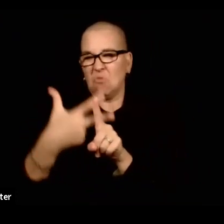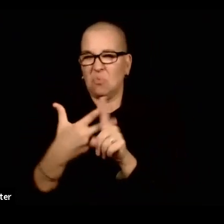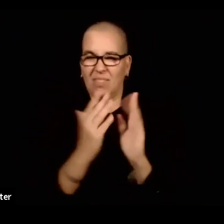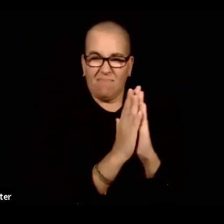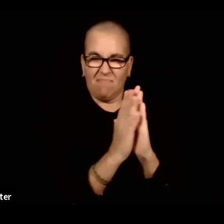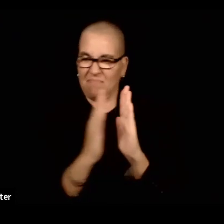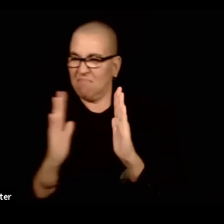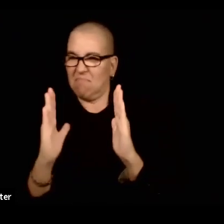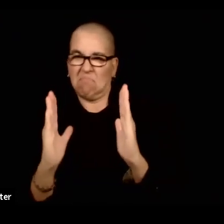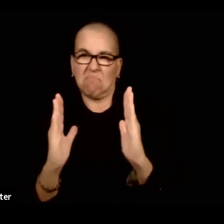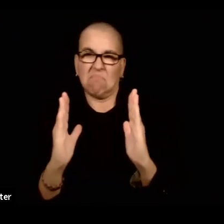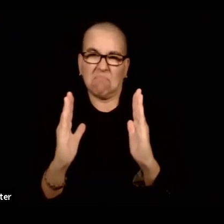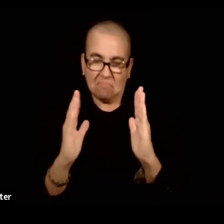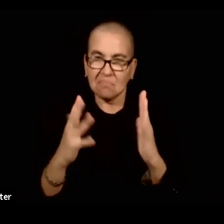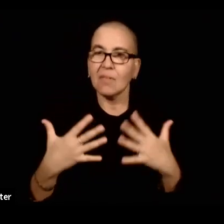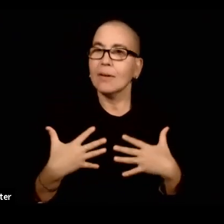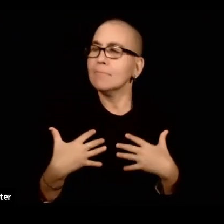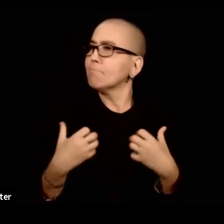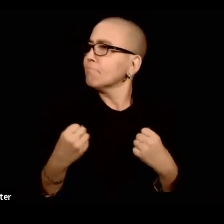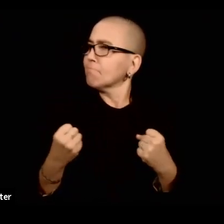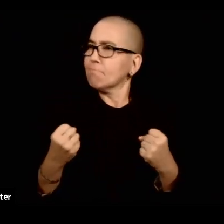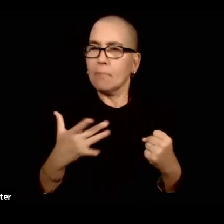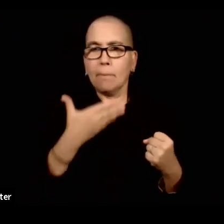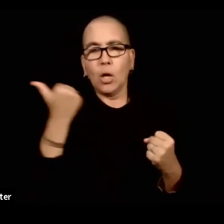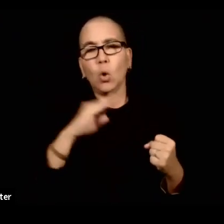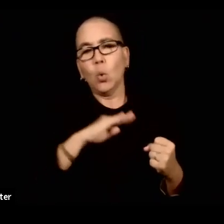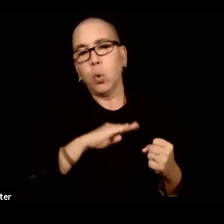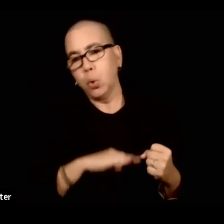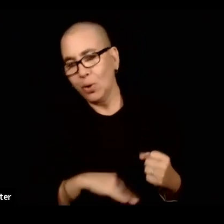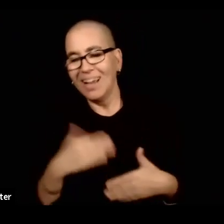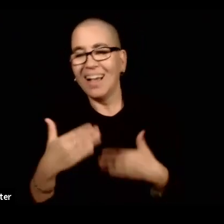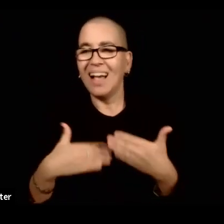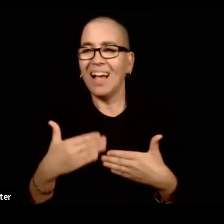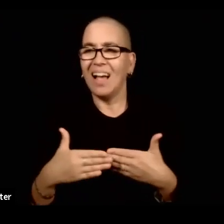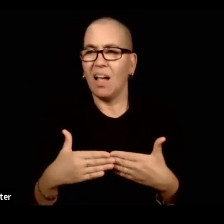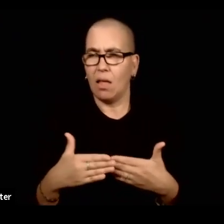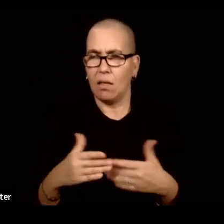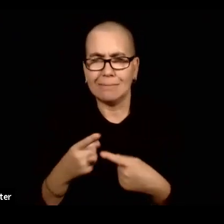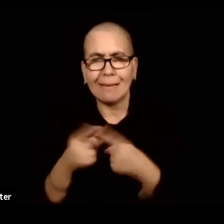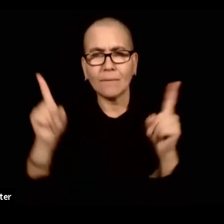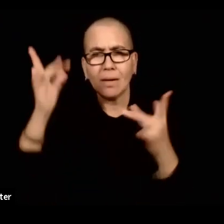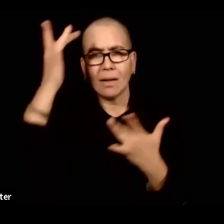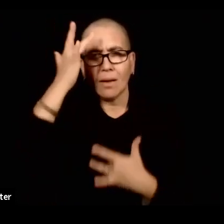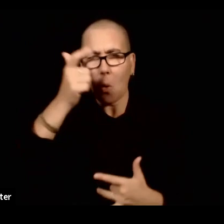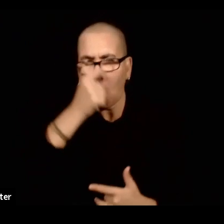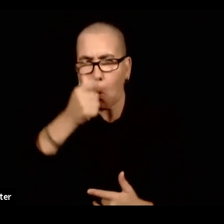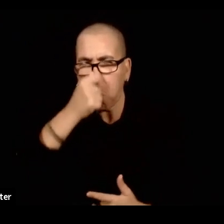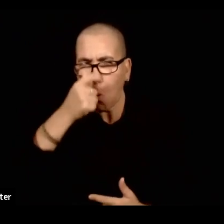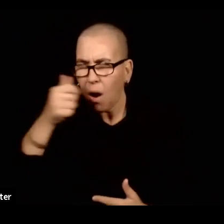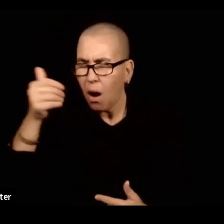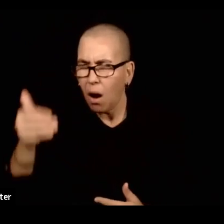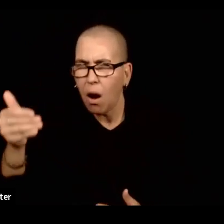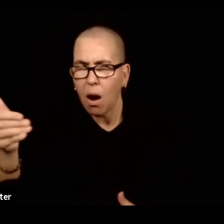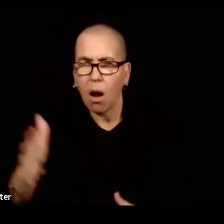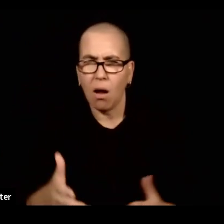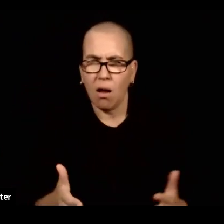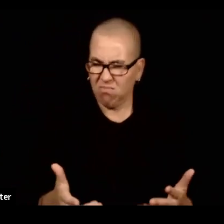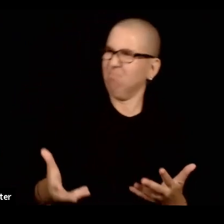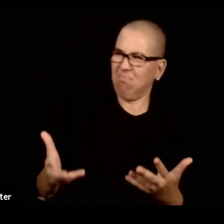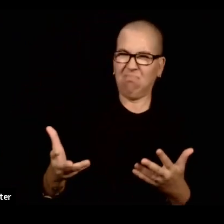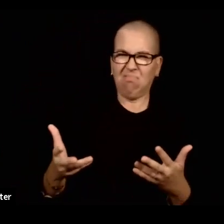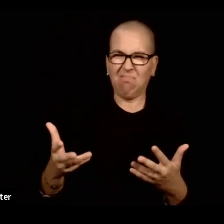and that is that we're just a few months out from all of the cases that have been identified in Minnesota. So it is